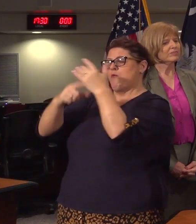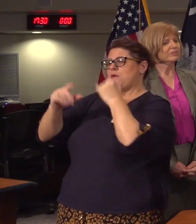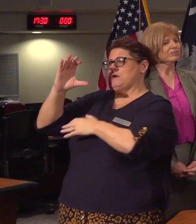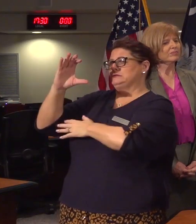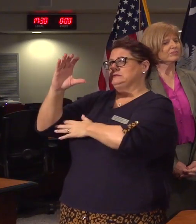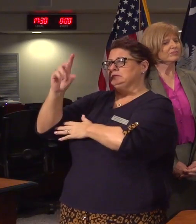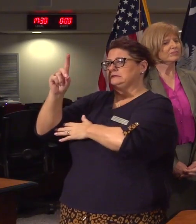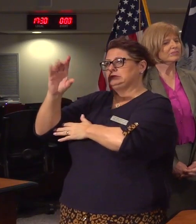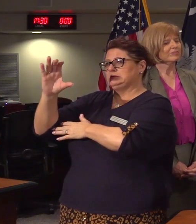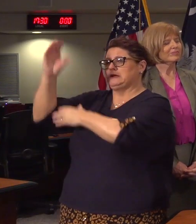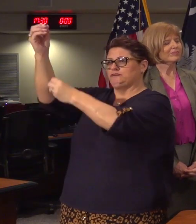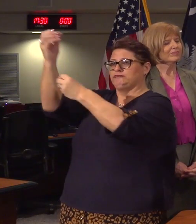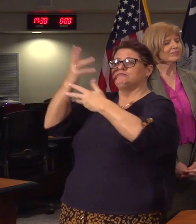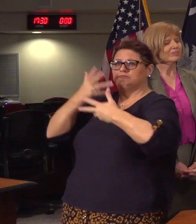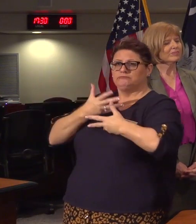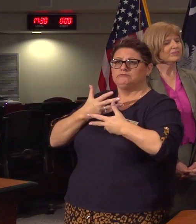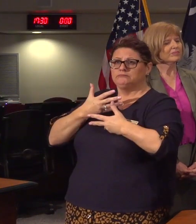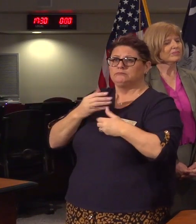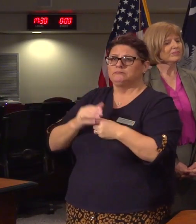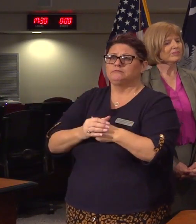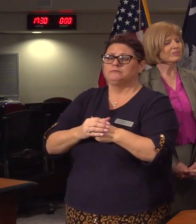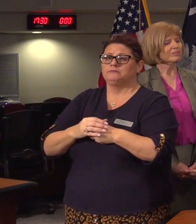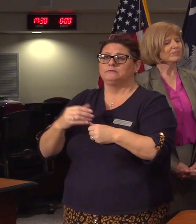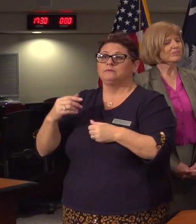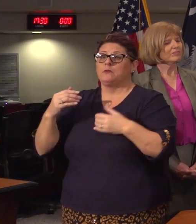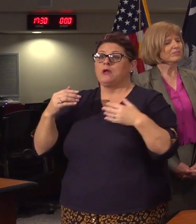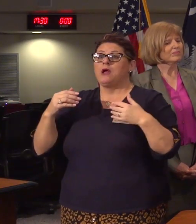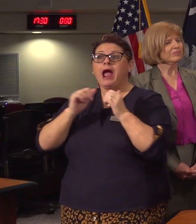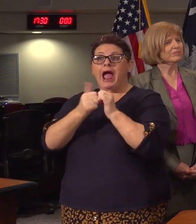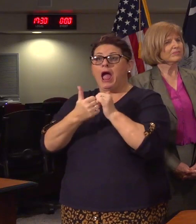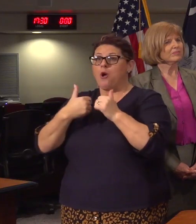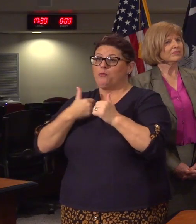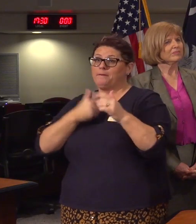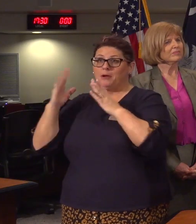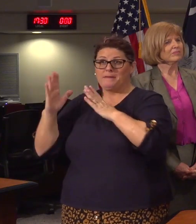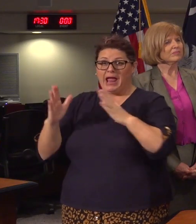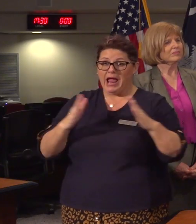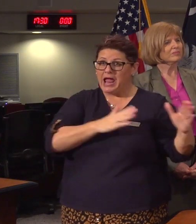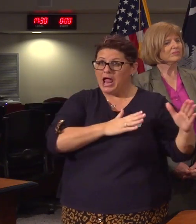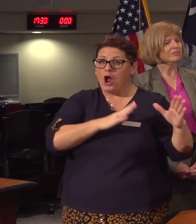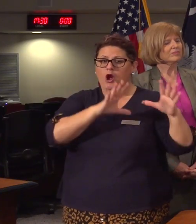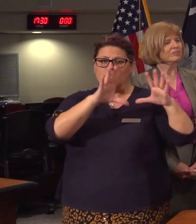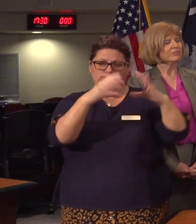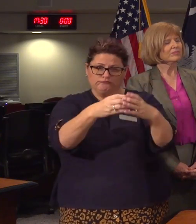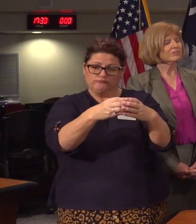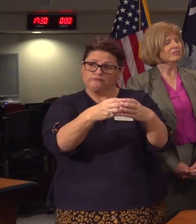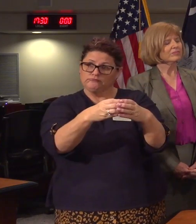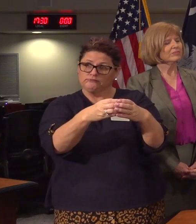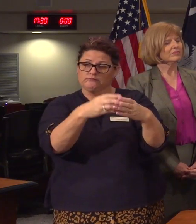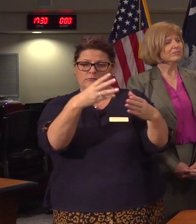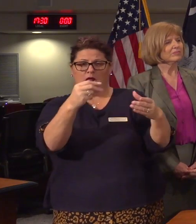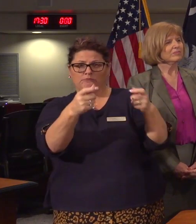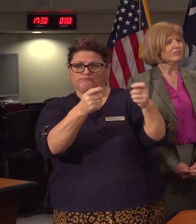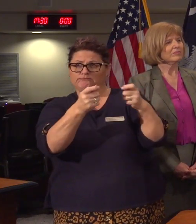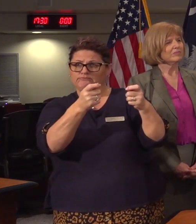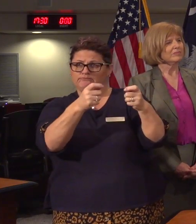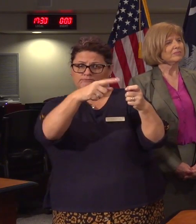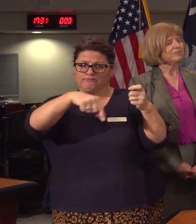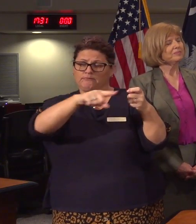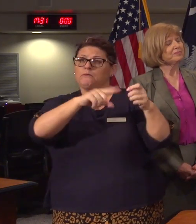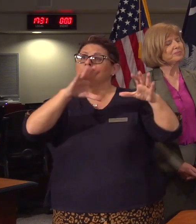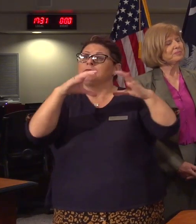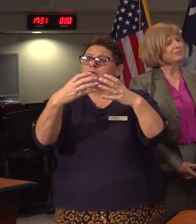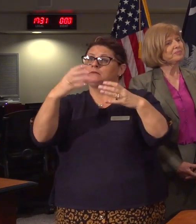As part of this effort, we are preparing for transition from containment to mitigation. The goal of